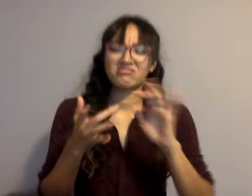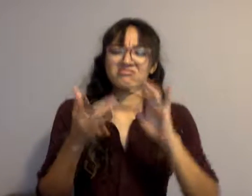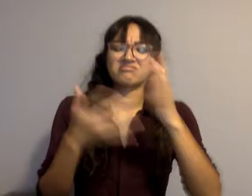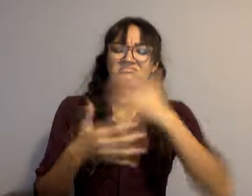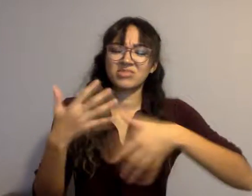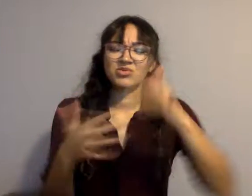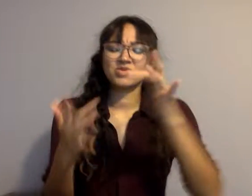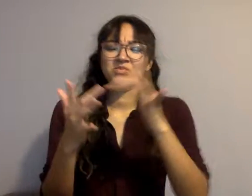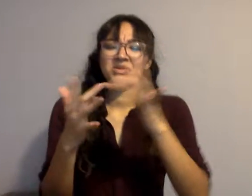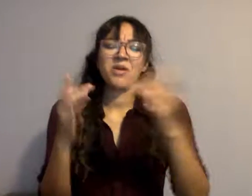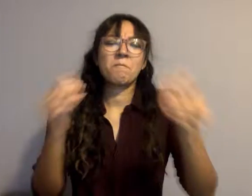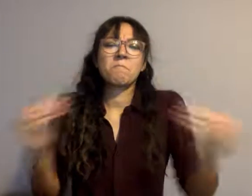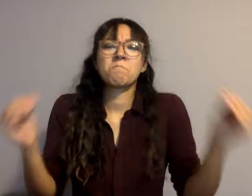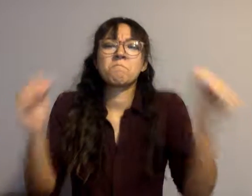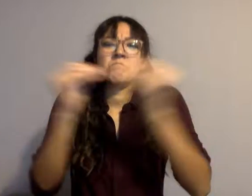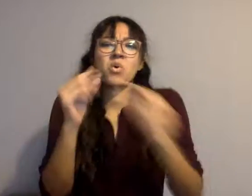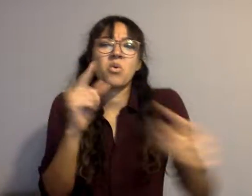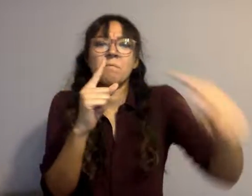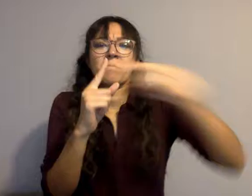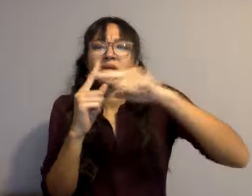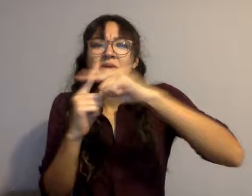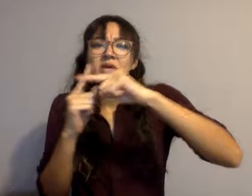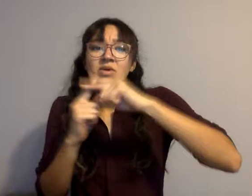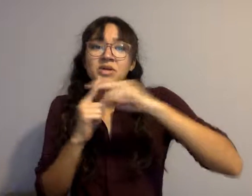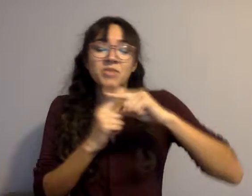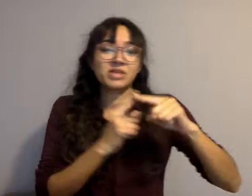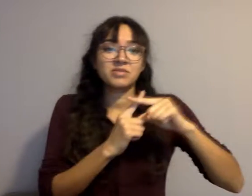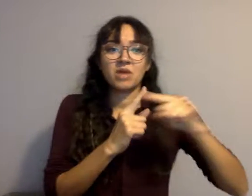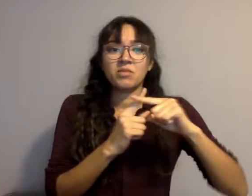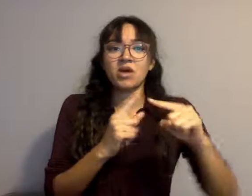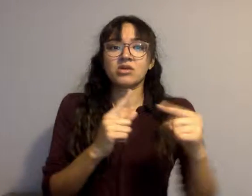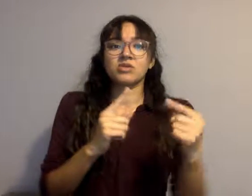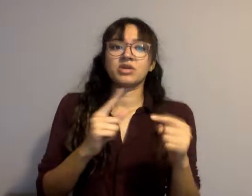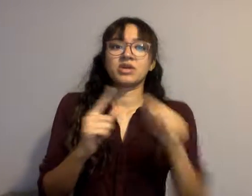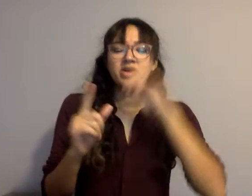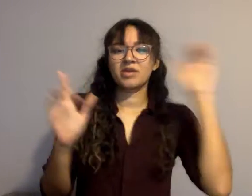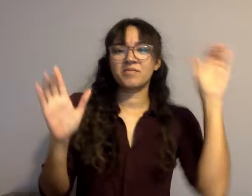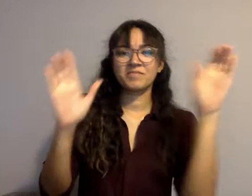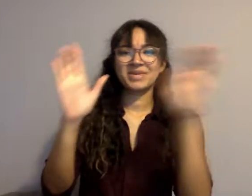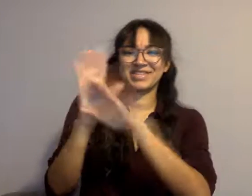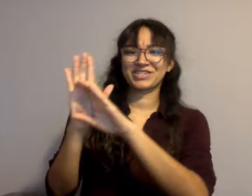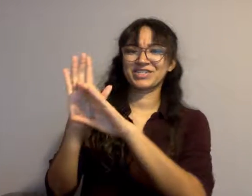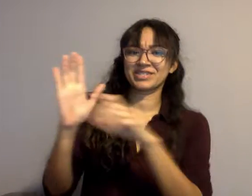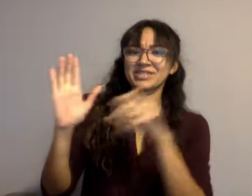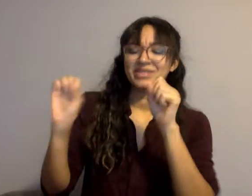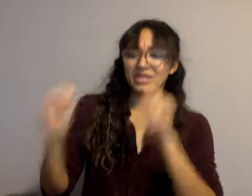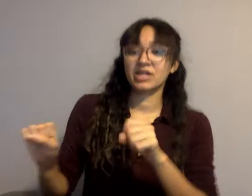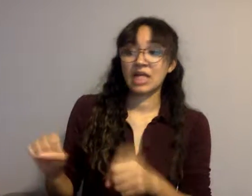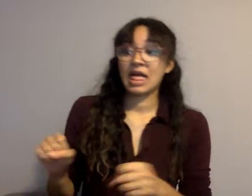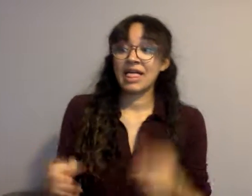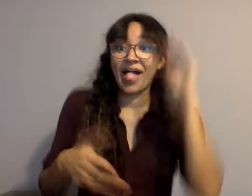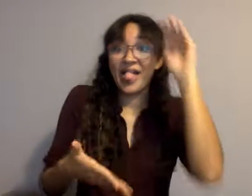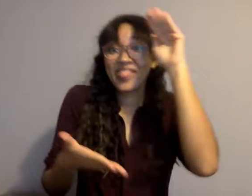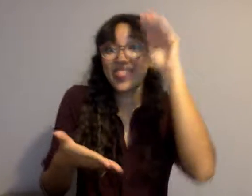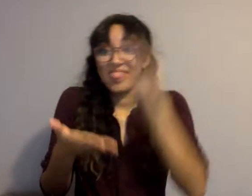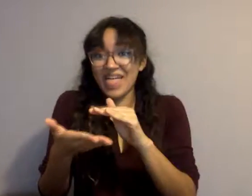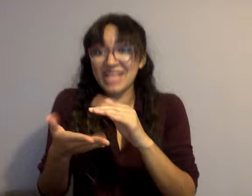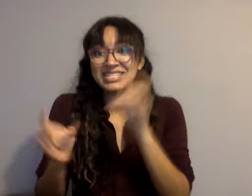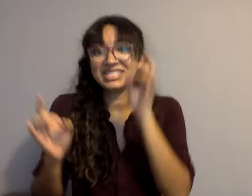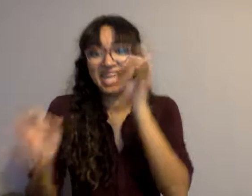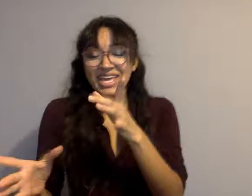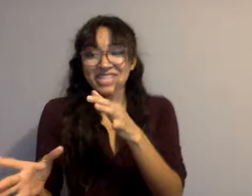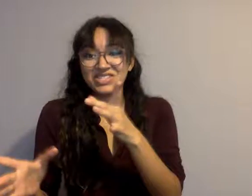life. Perhaps if there were more positive images, it would foster less hate on the internet. Or maybe